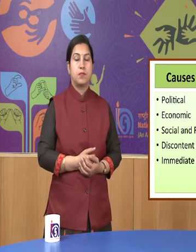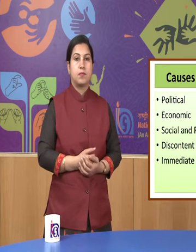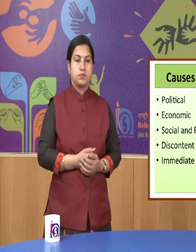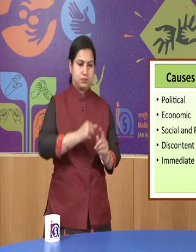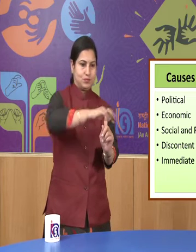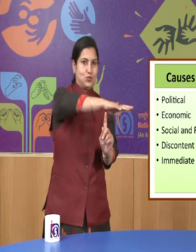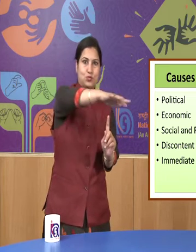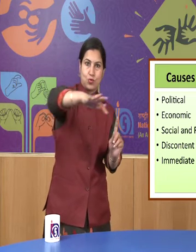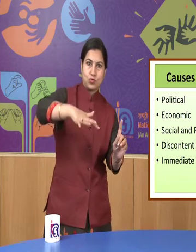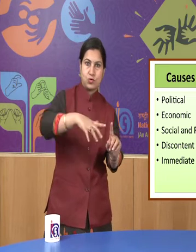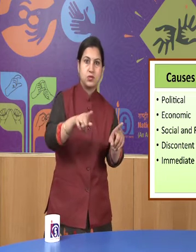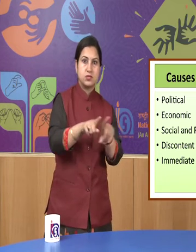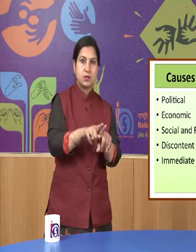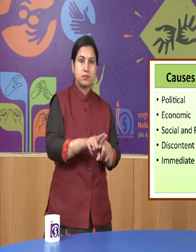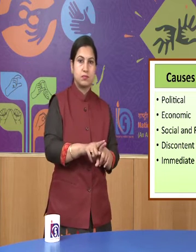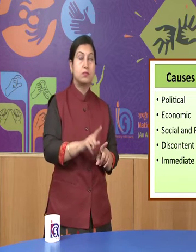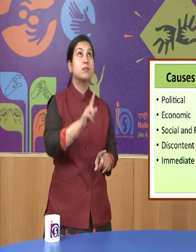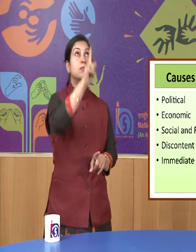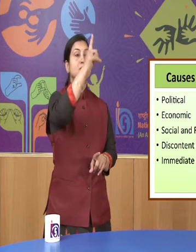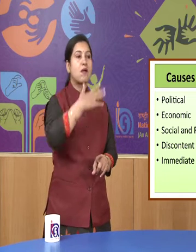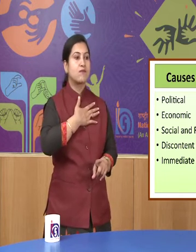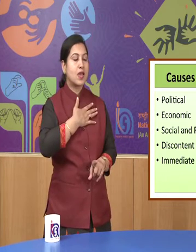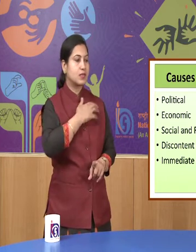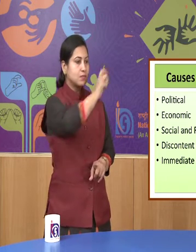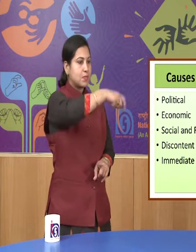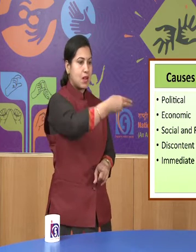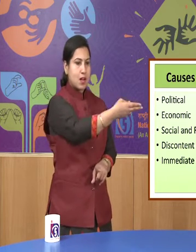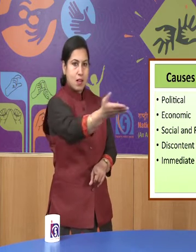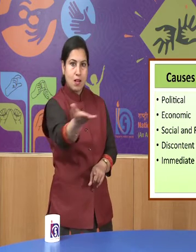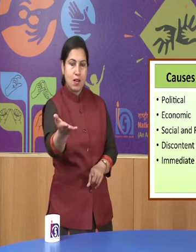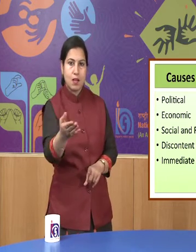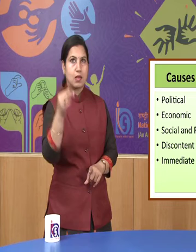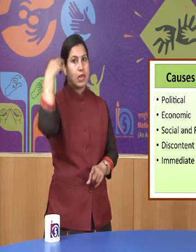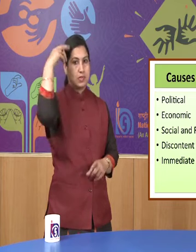is the social and religious causes.